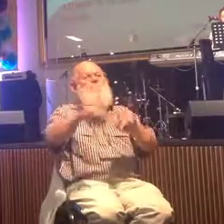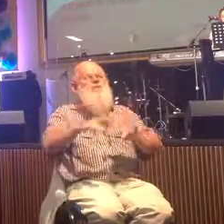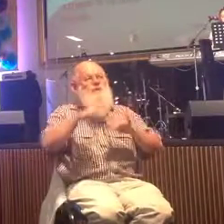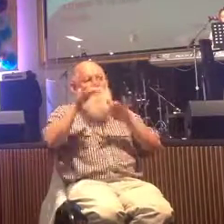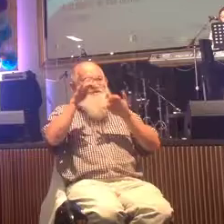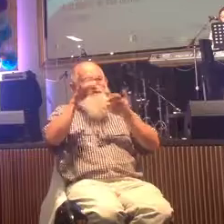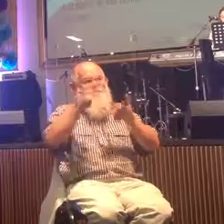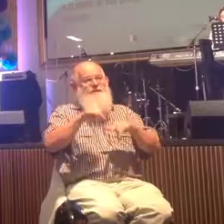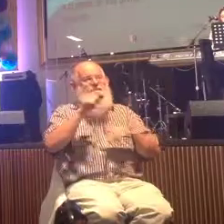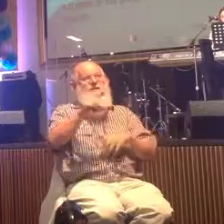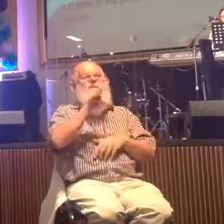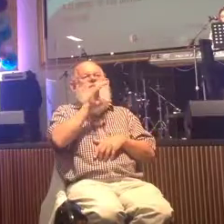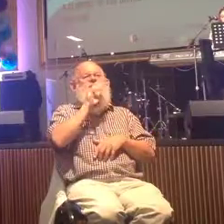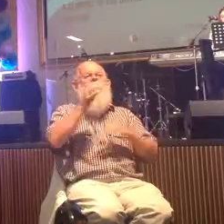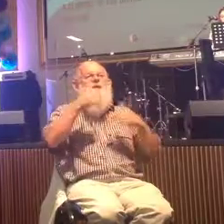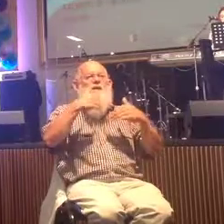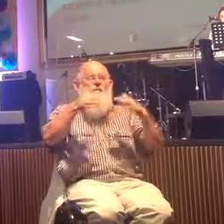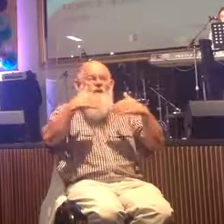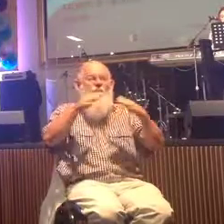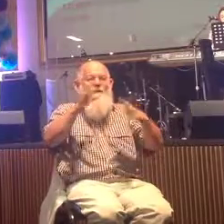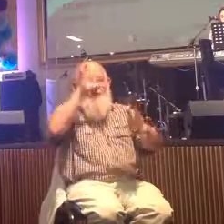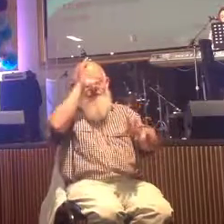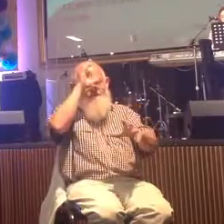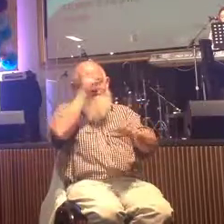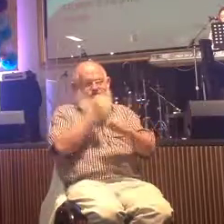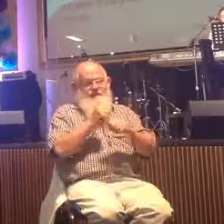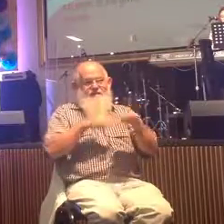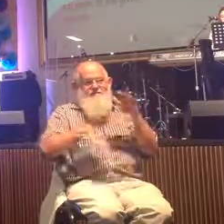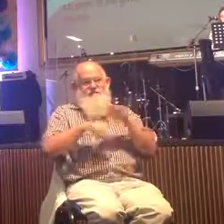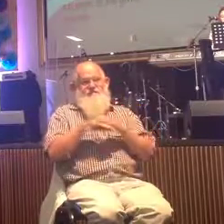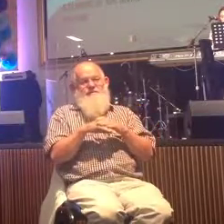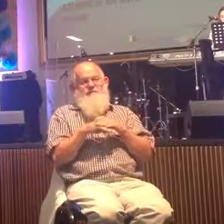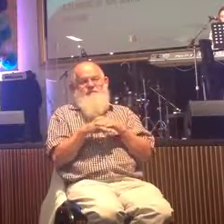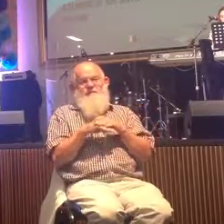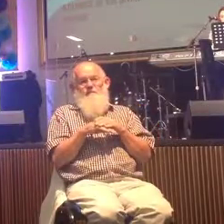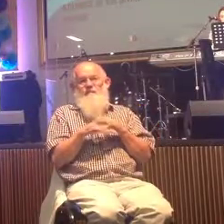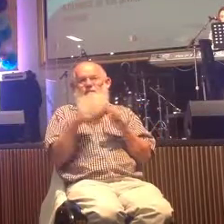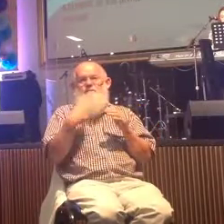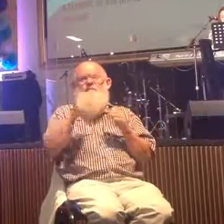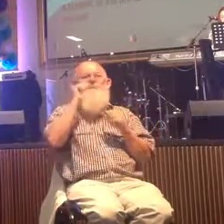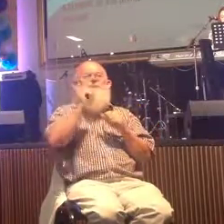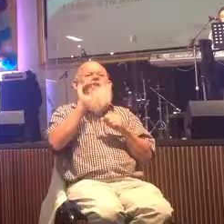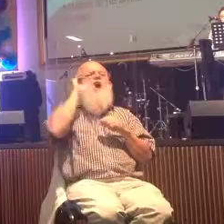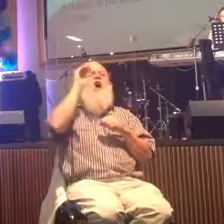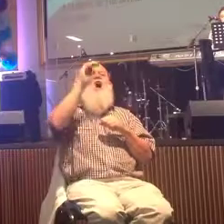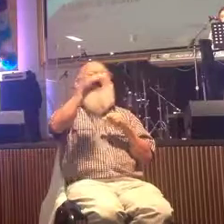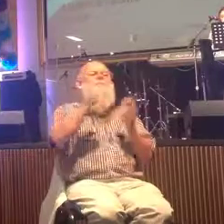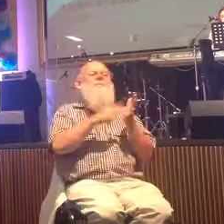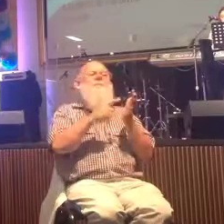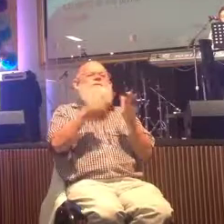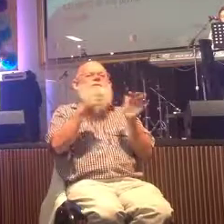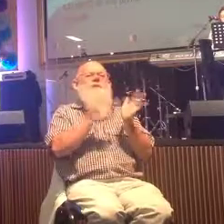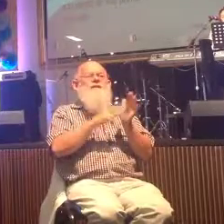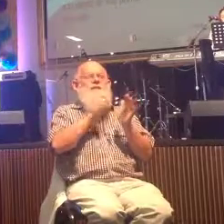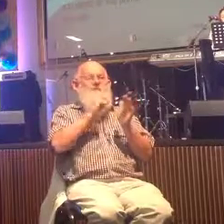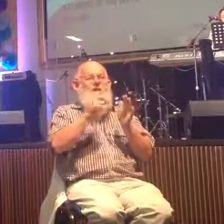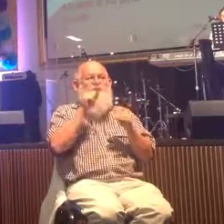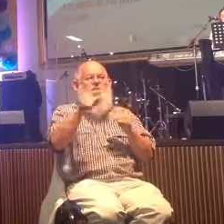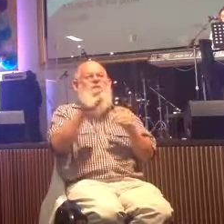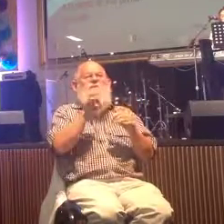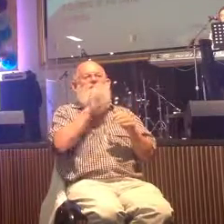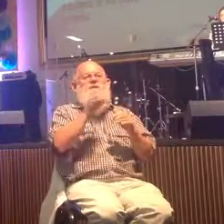so this guy goes away, faithful, to his hometown and tells people, yeah, that's this